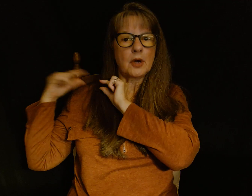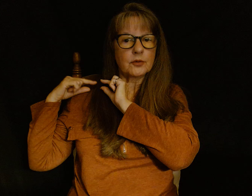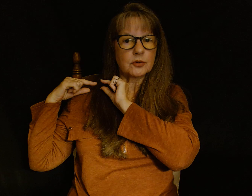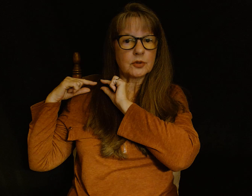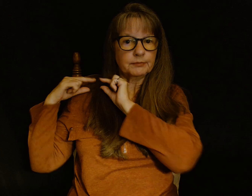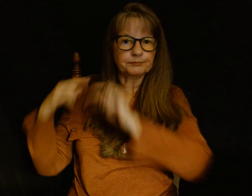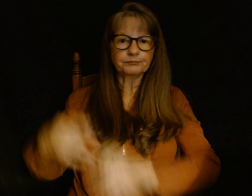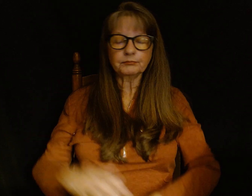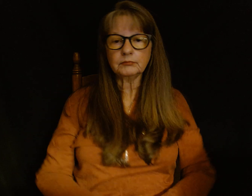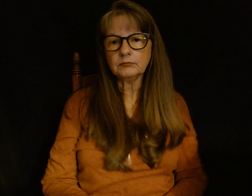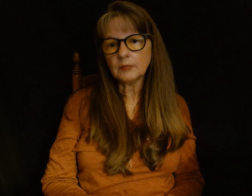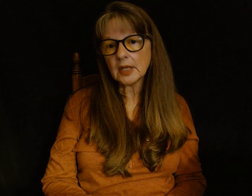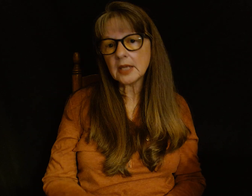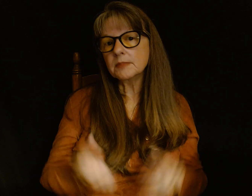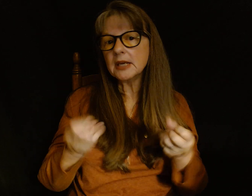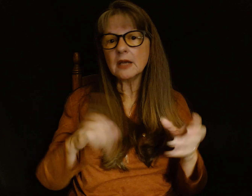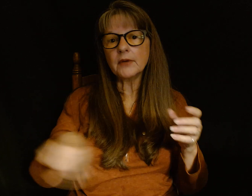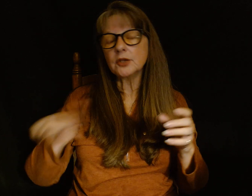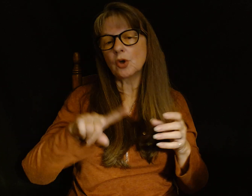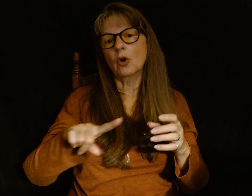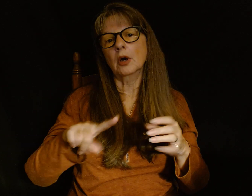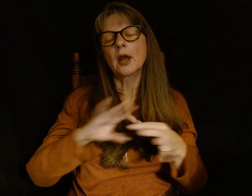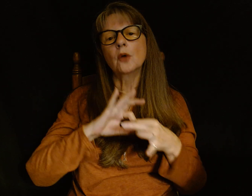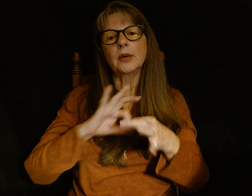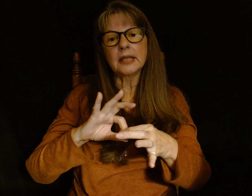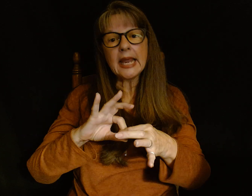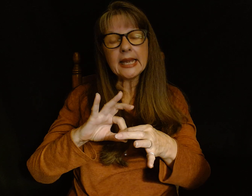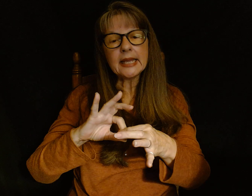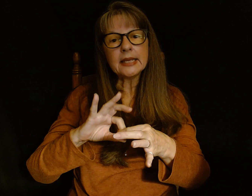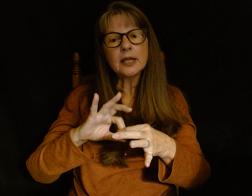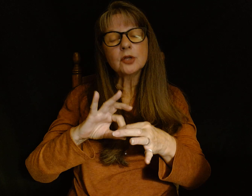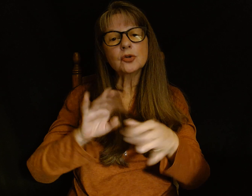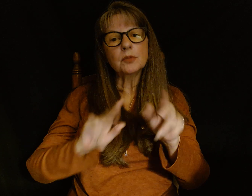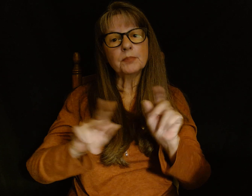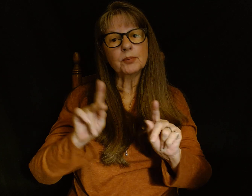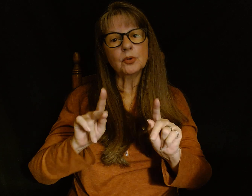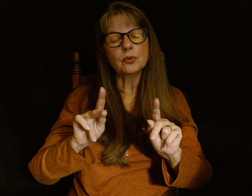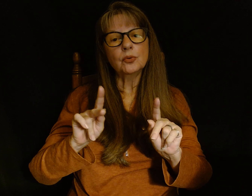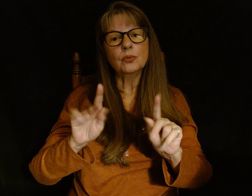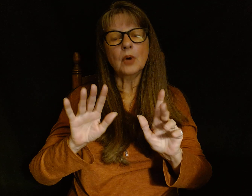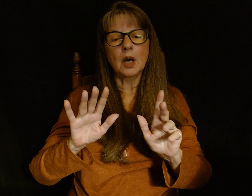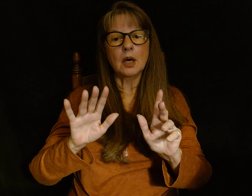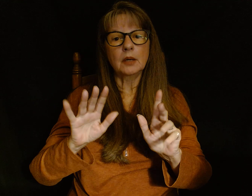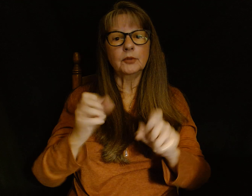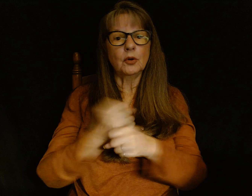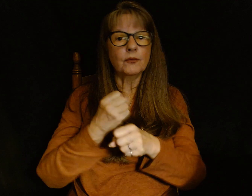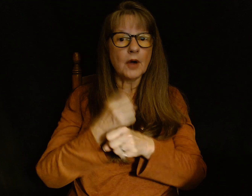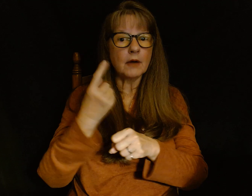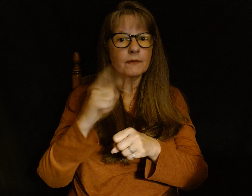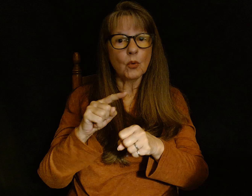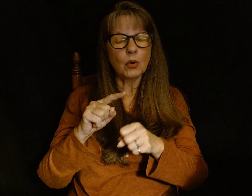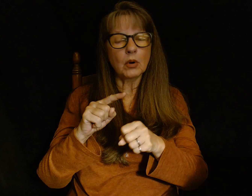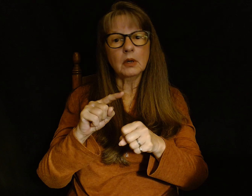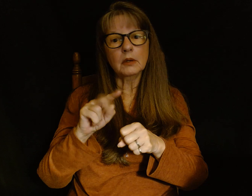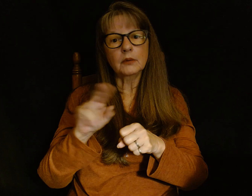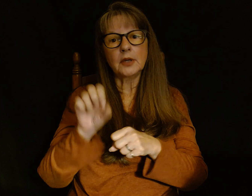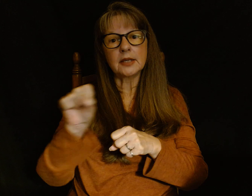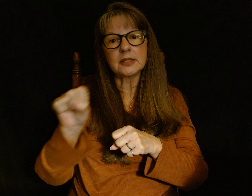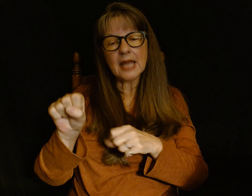forefathers because many of us are related to the people who, fought for the United